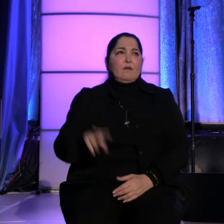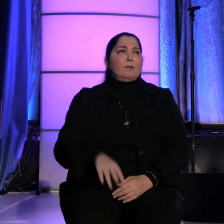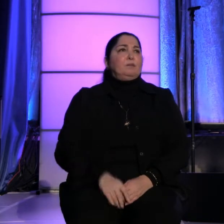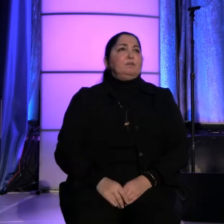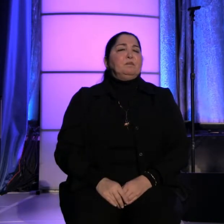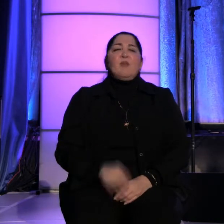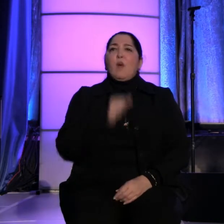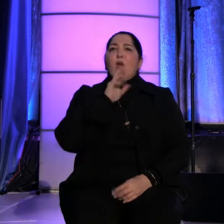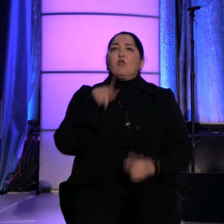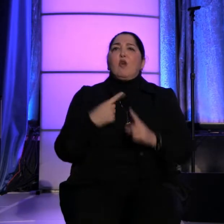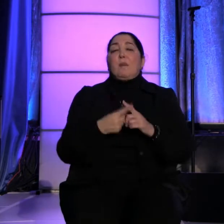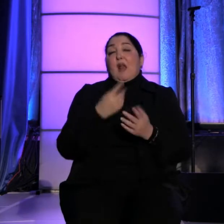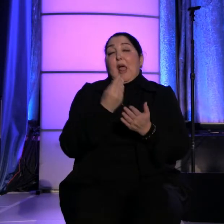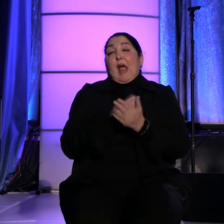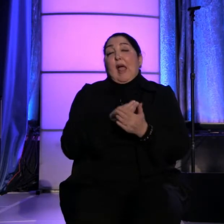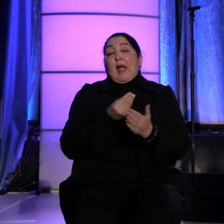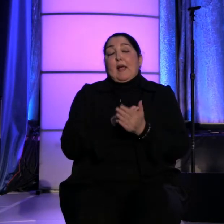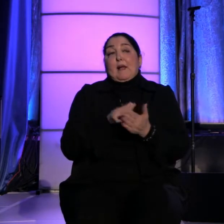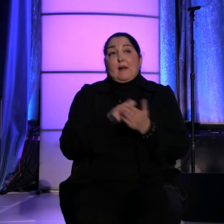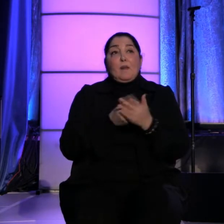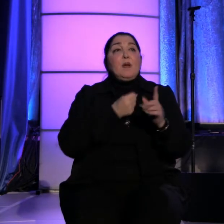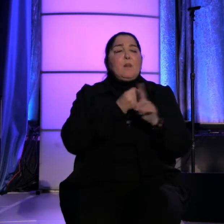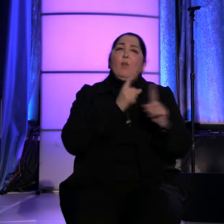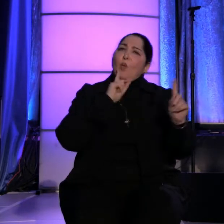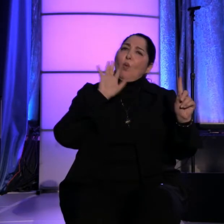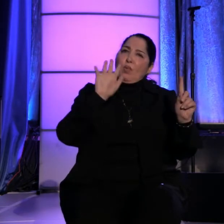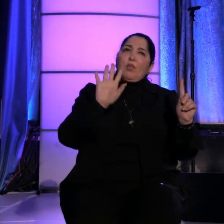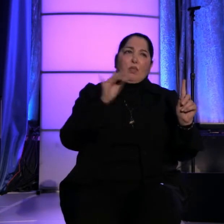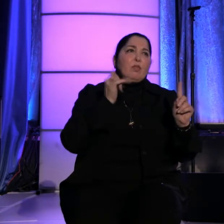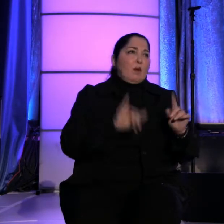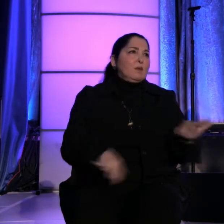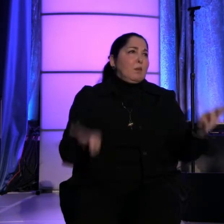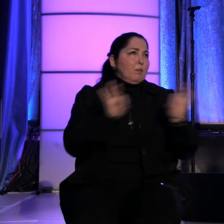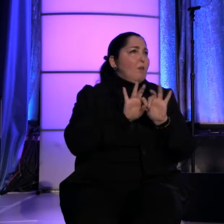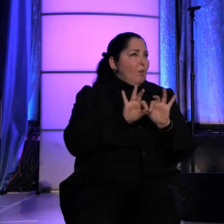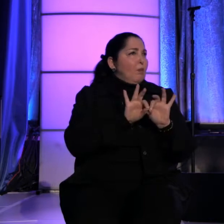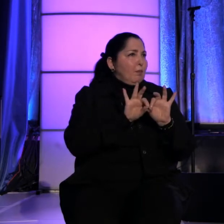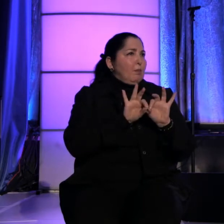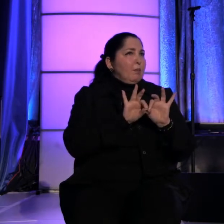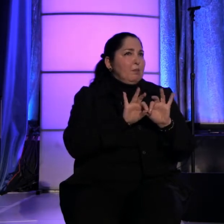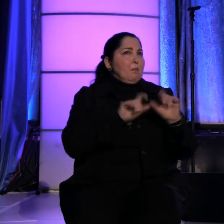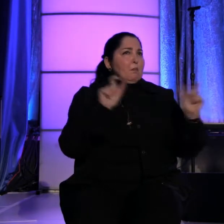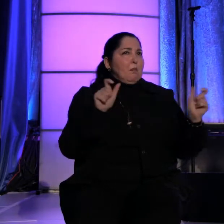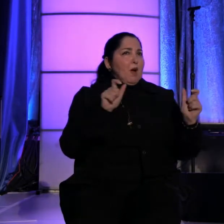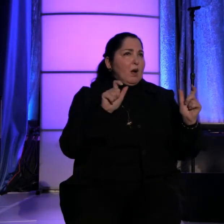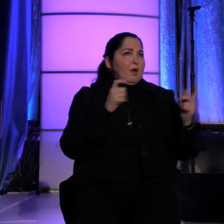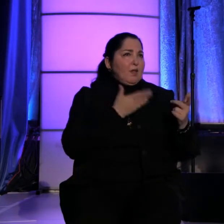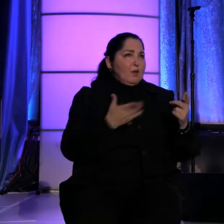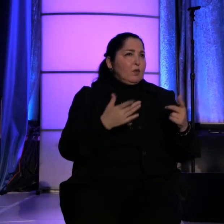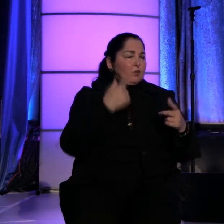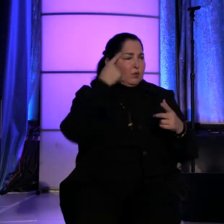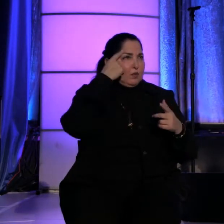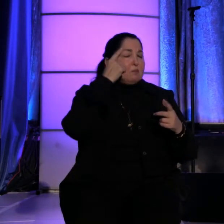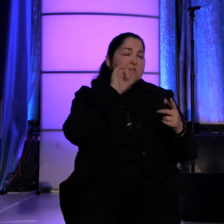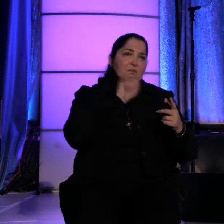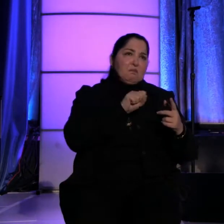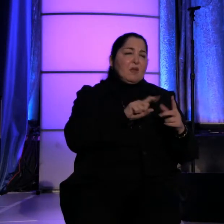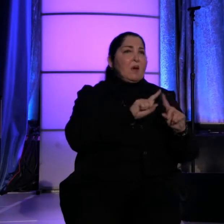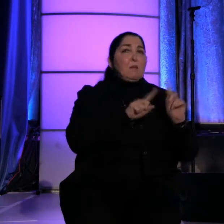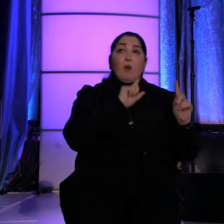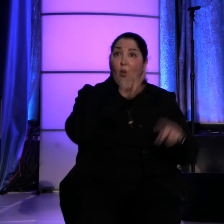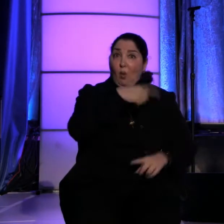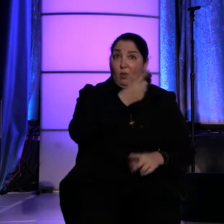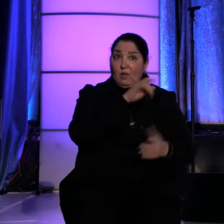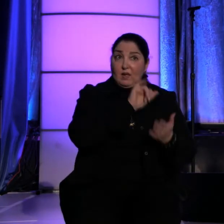That is, of course, a major and necessary consideration. but we don't rely solely on the